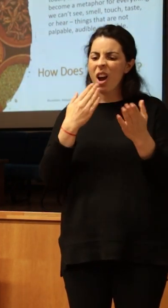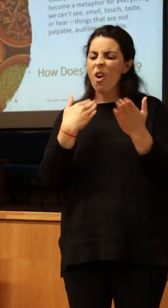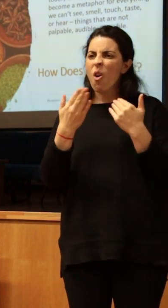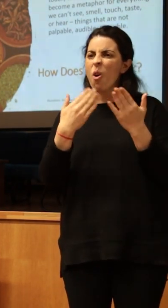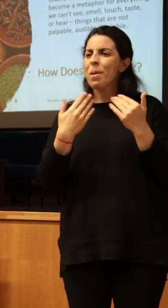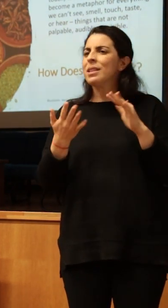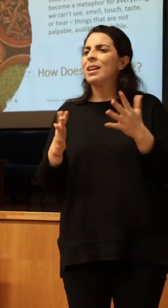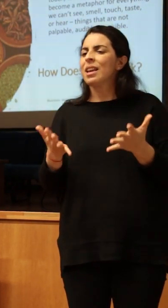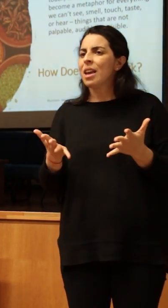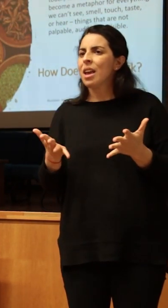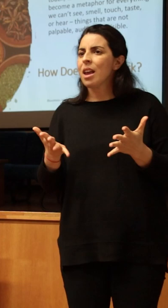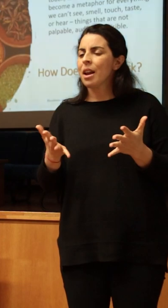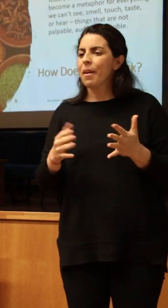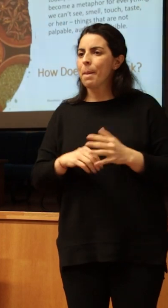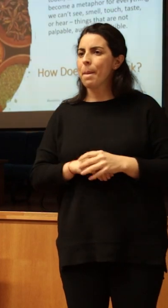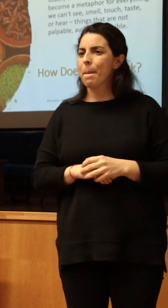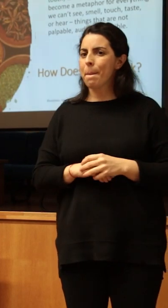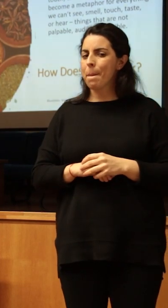en la psicoterapia?